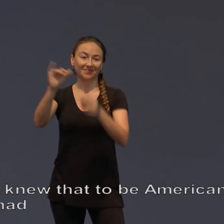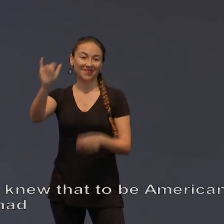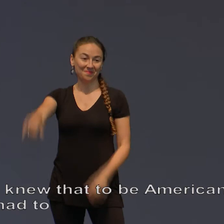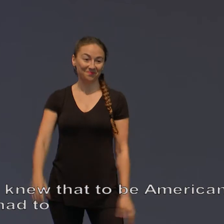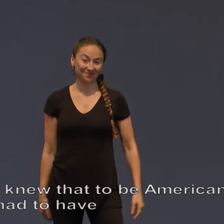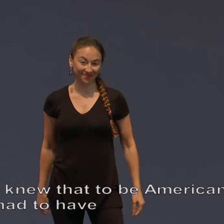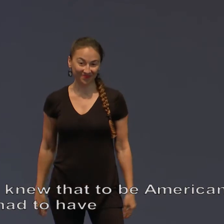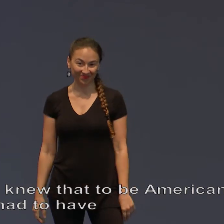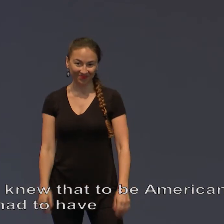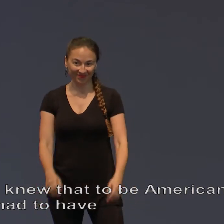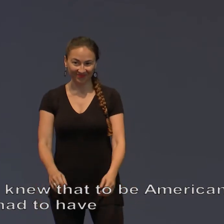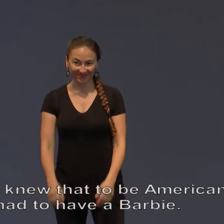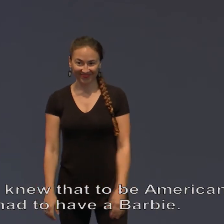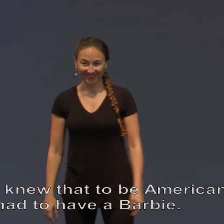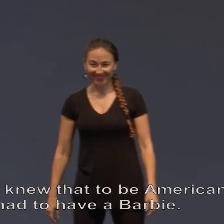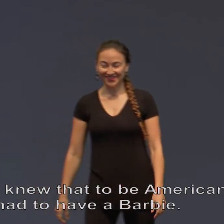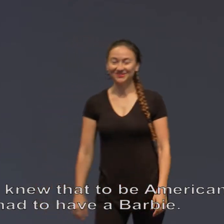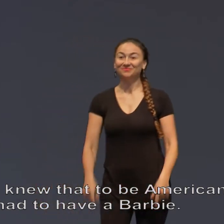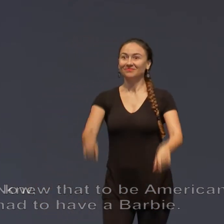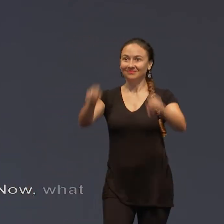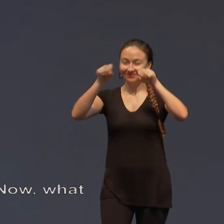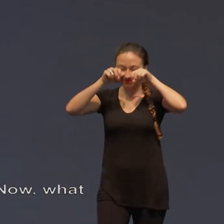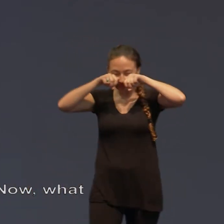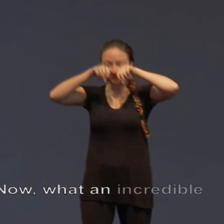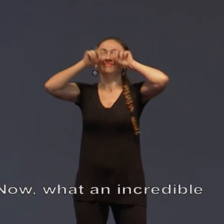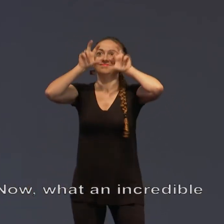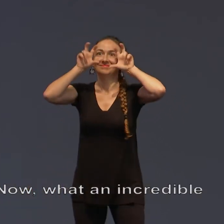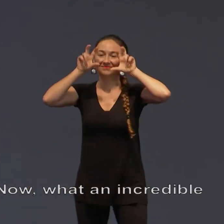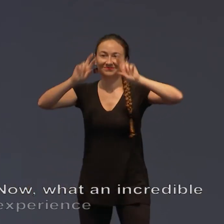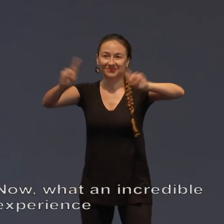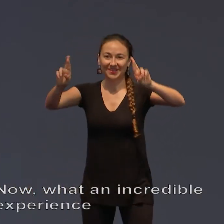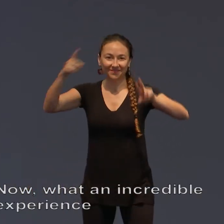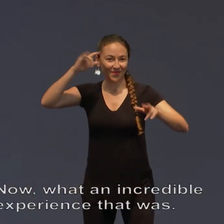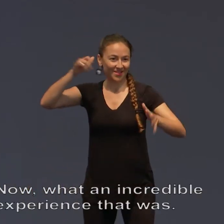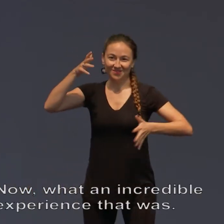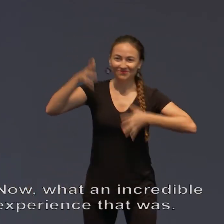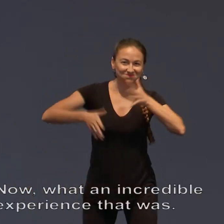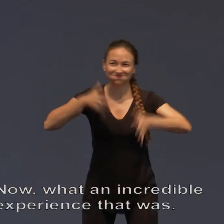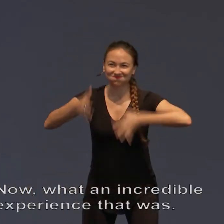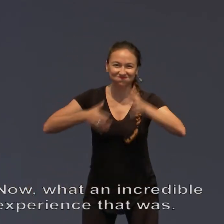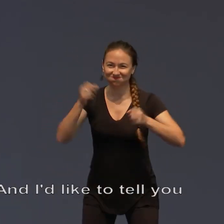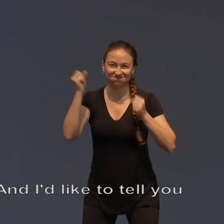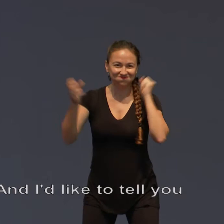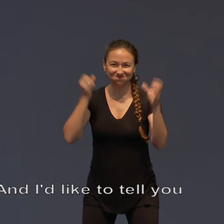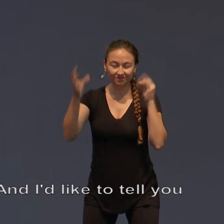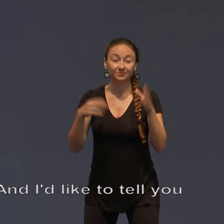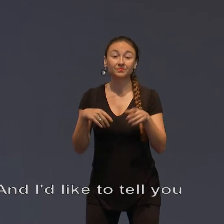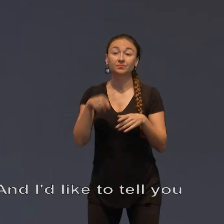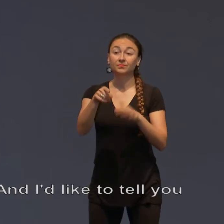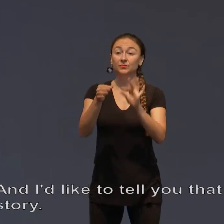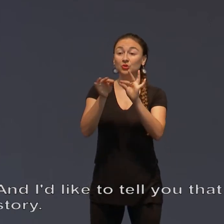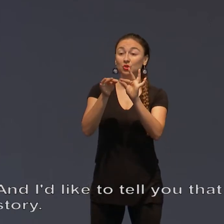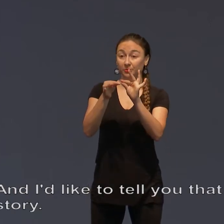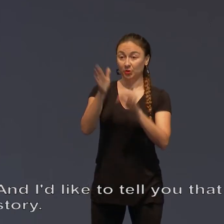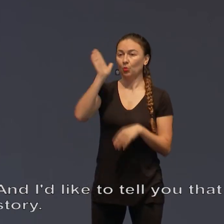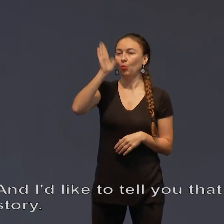an incredible experience that was, and I'd like to tell you that story. Are you ready?